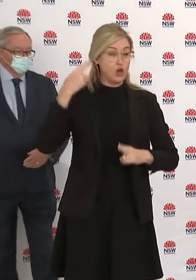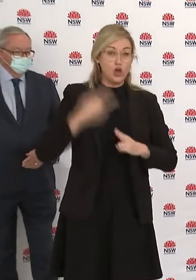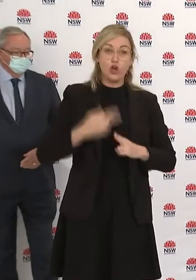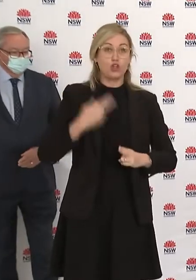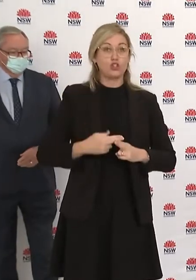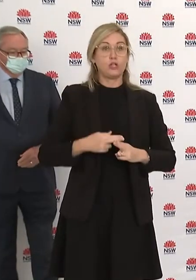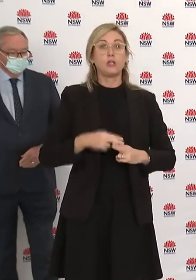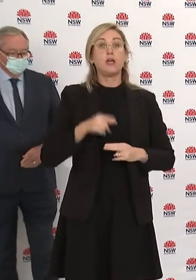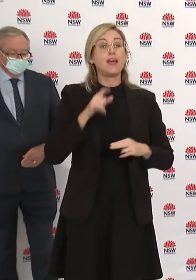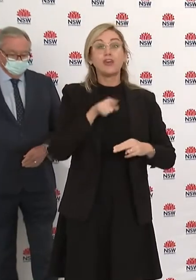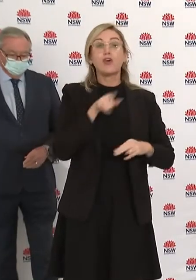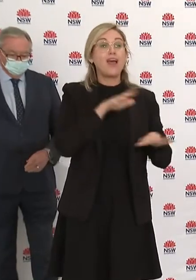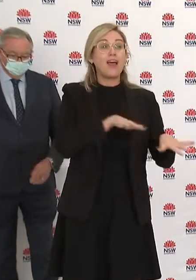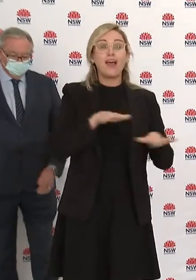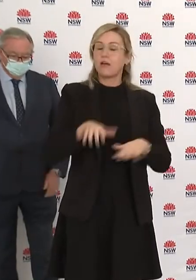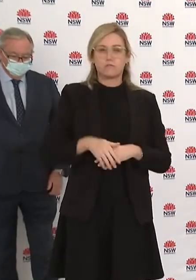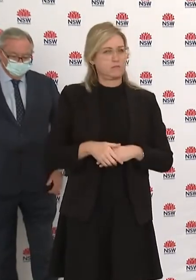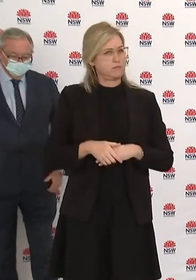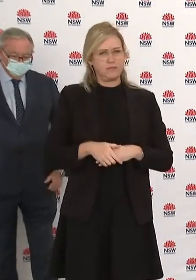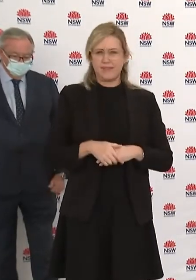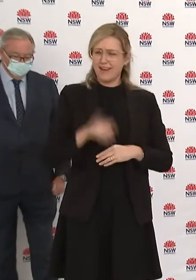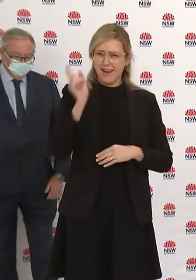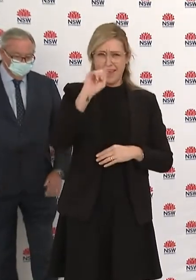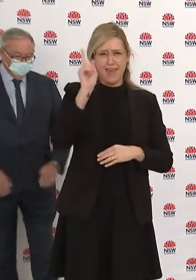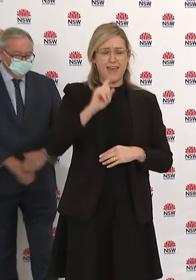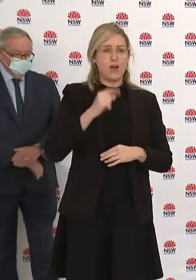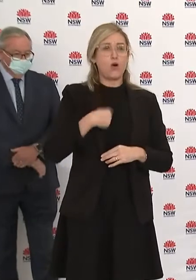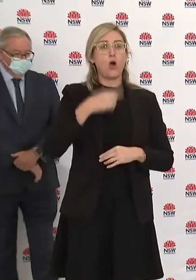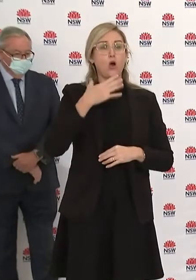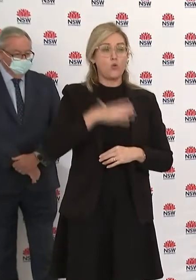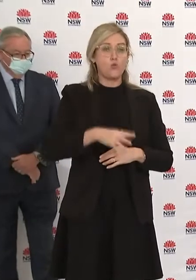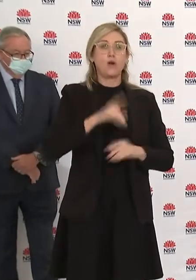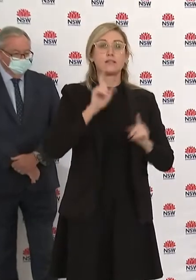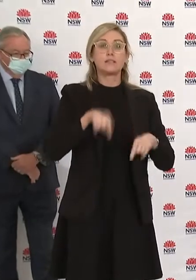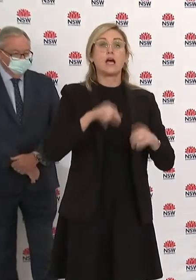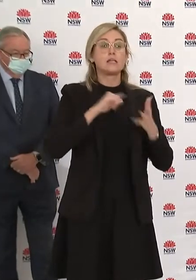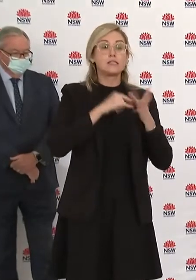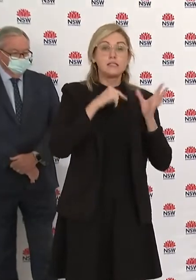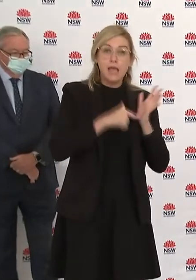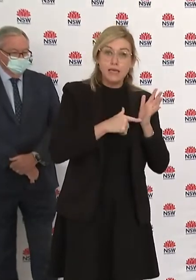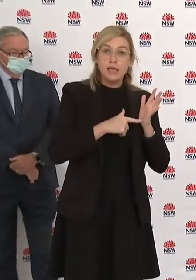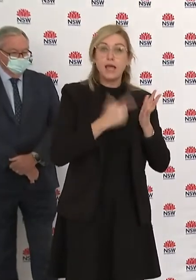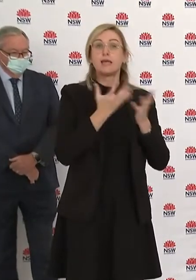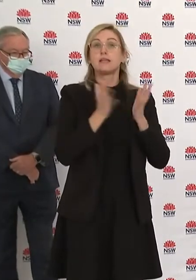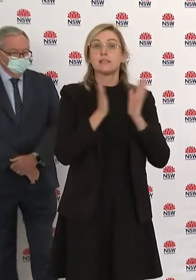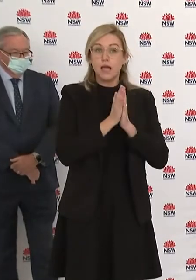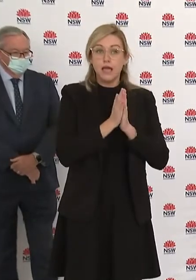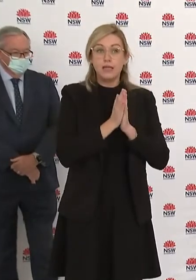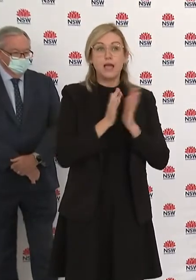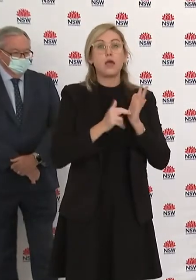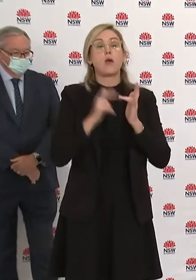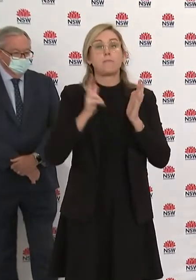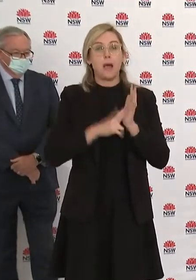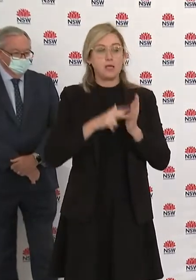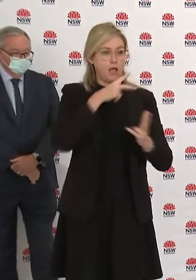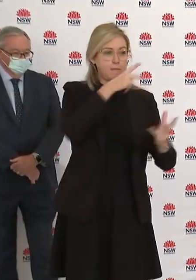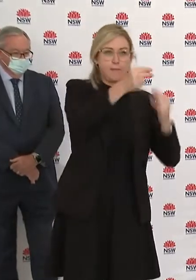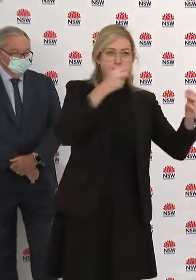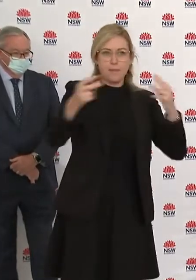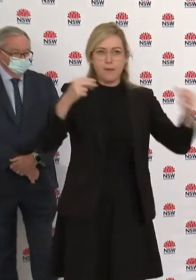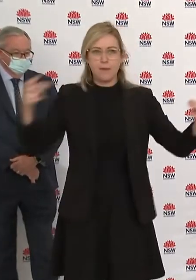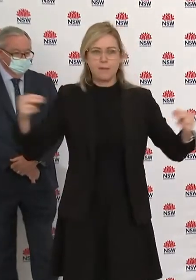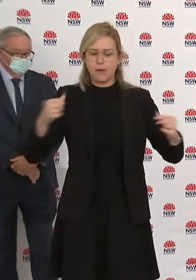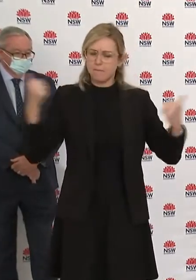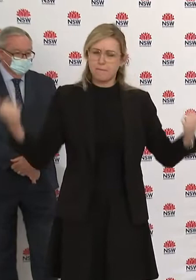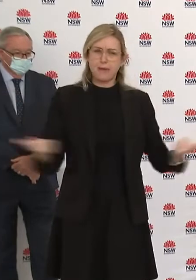So I think we need to be seeing vaccines in arms on Saturday, Sunday, Monday, and we need to be ramping up to roll